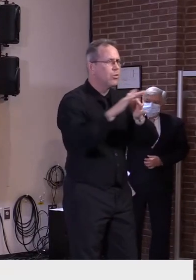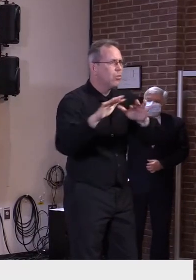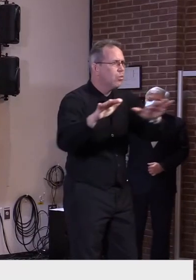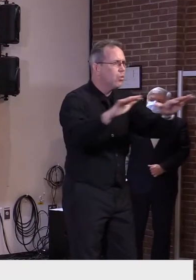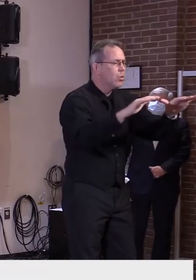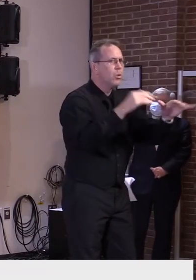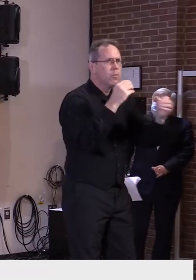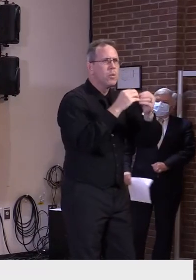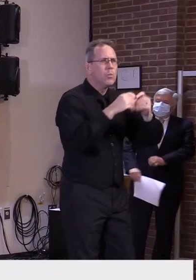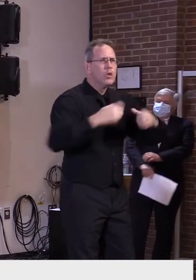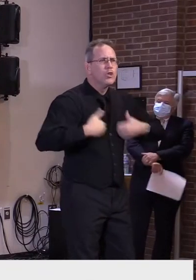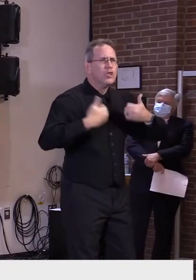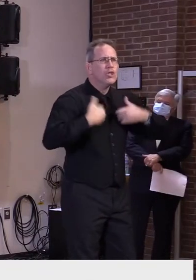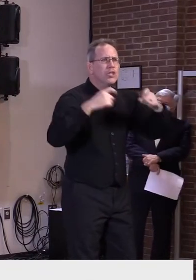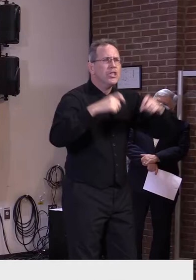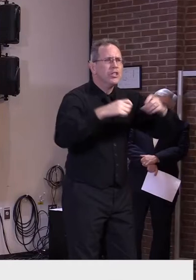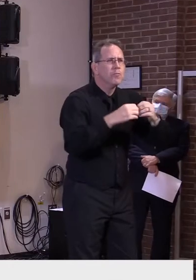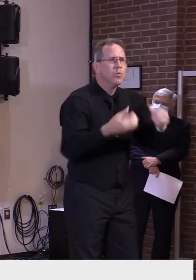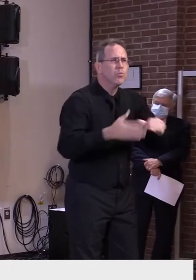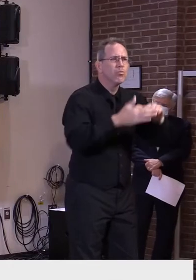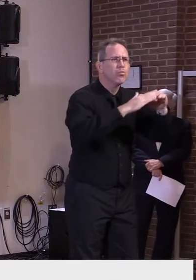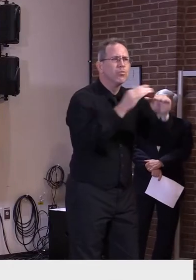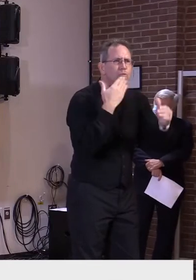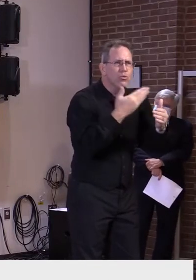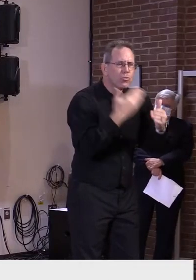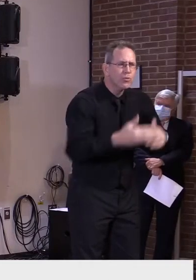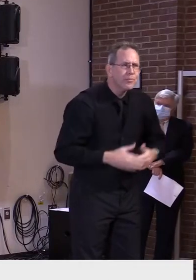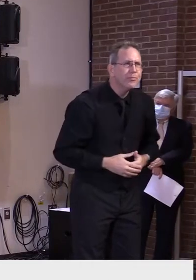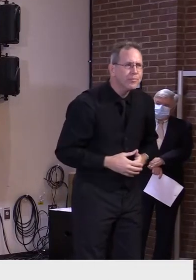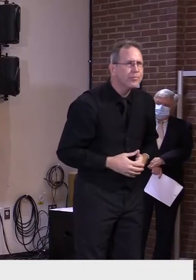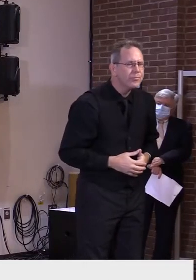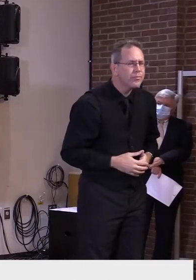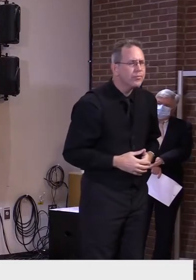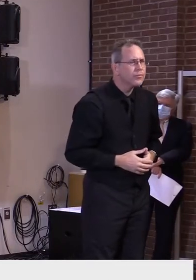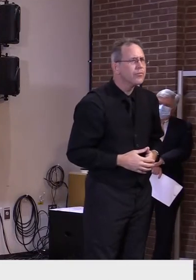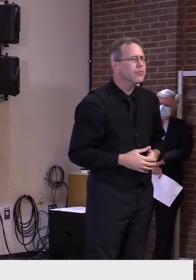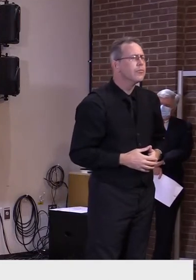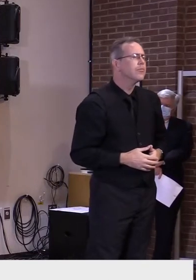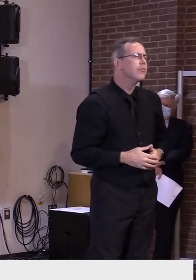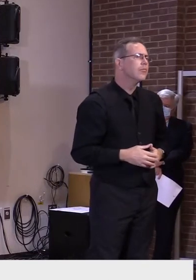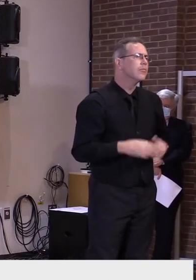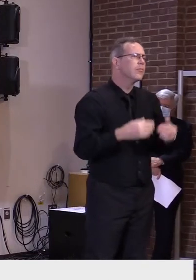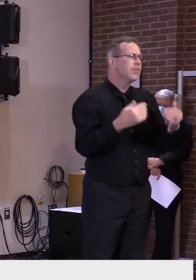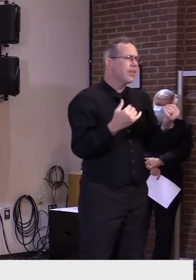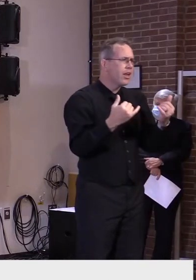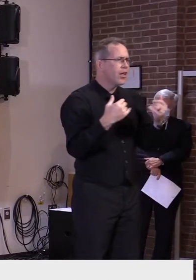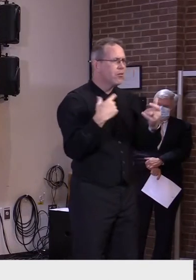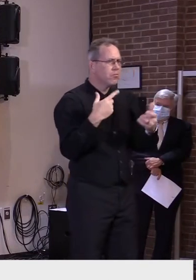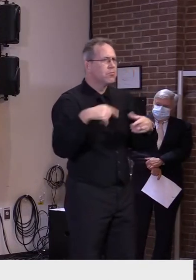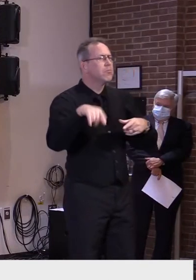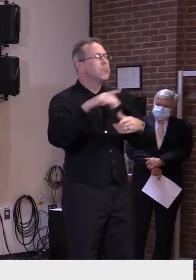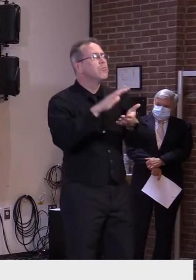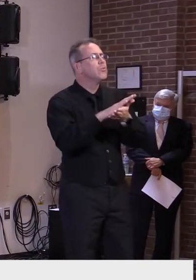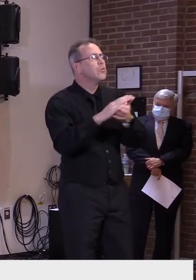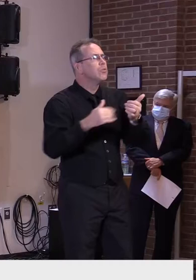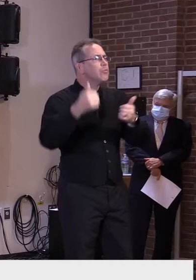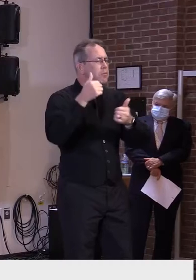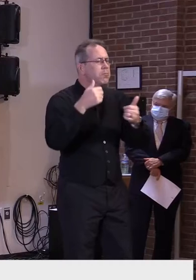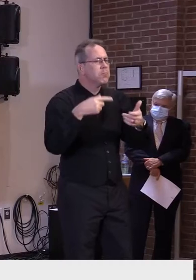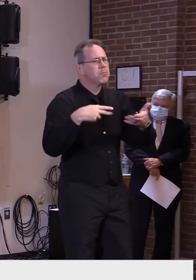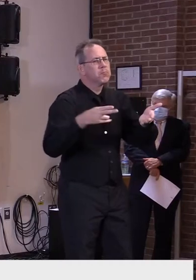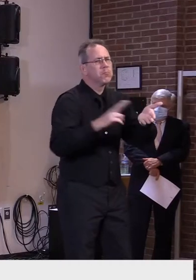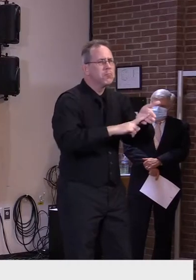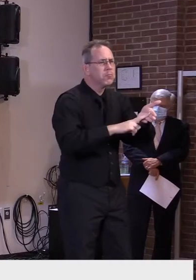schools. Another indicator of that ramping up is that parents are required to give consent to participate in any of our response